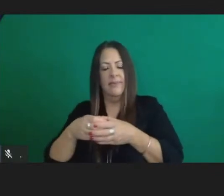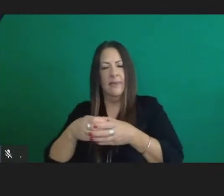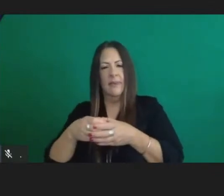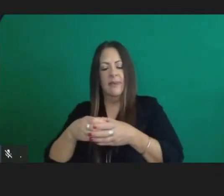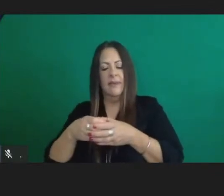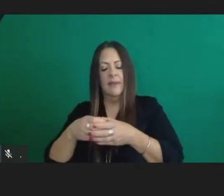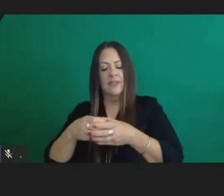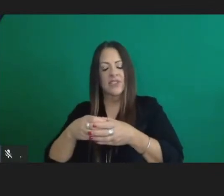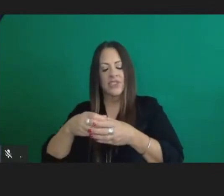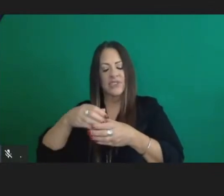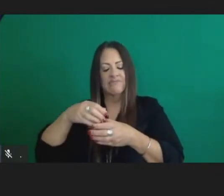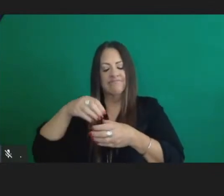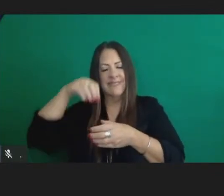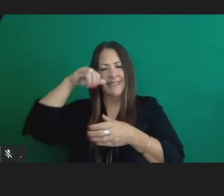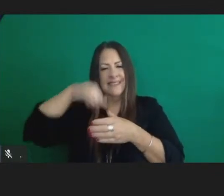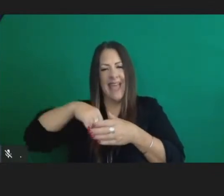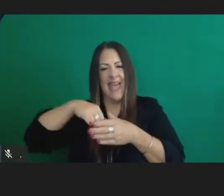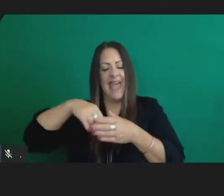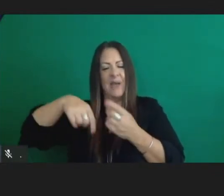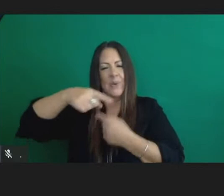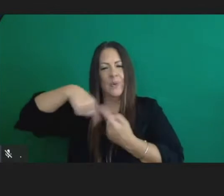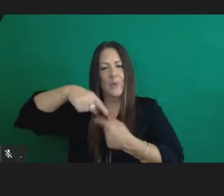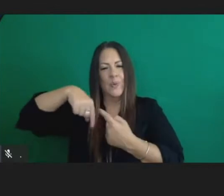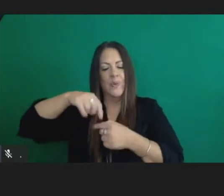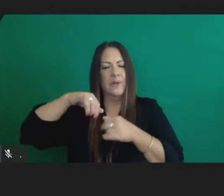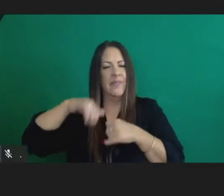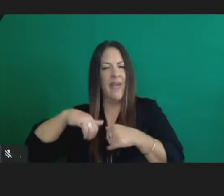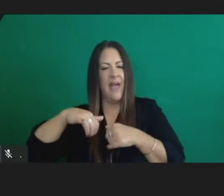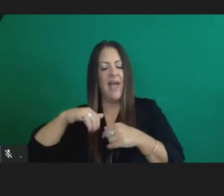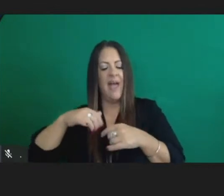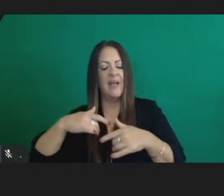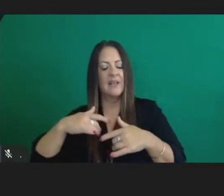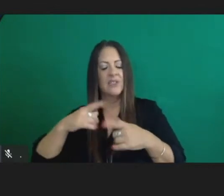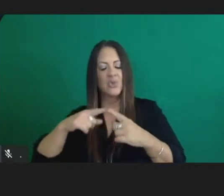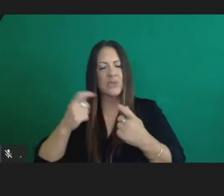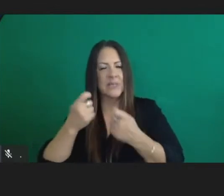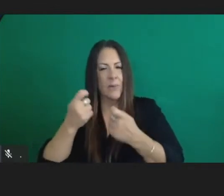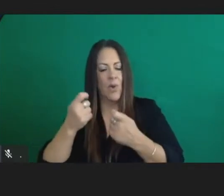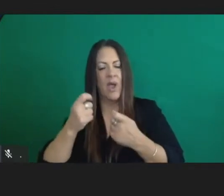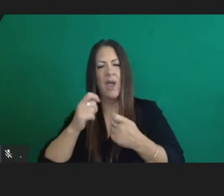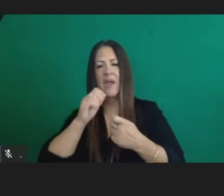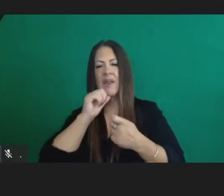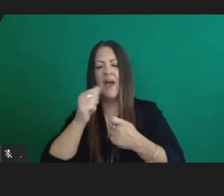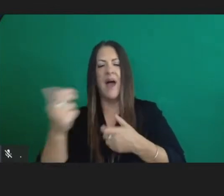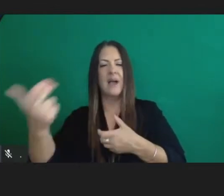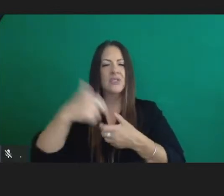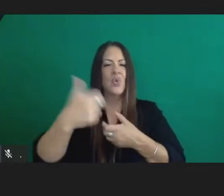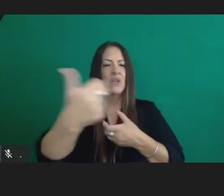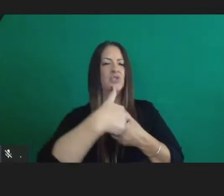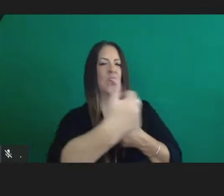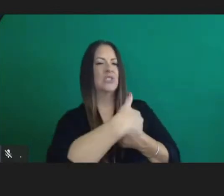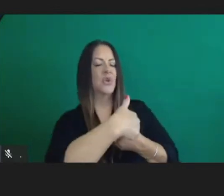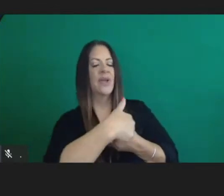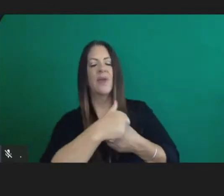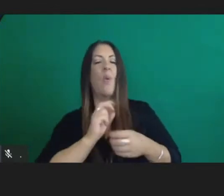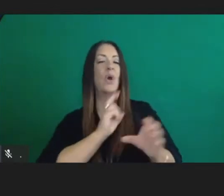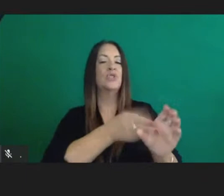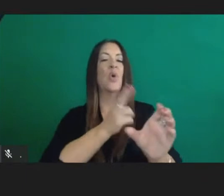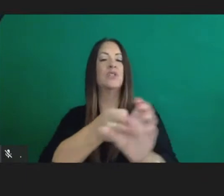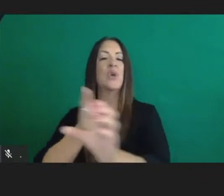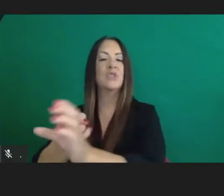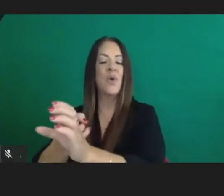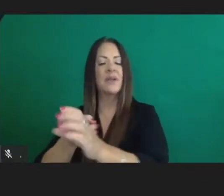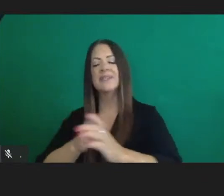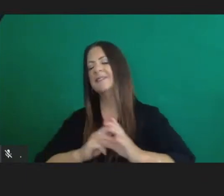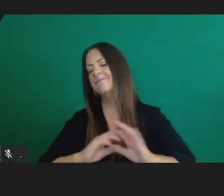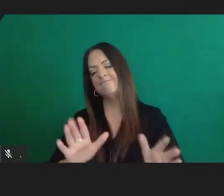best. There is clearly, and I mean, many of us see it in our communities, that there are small gatherings that as